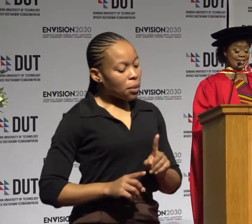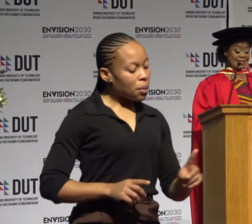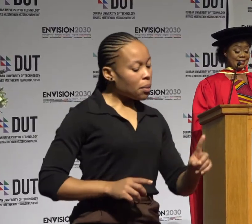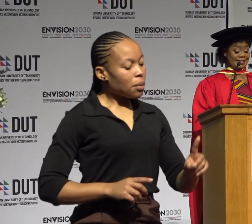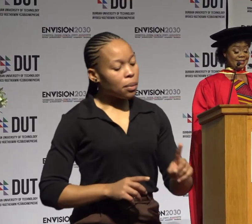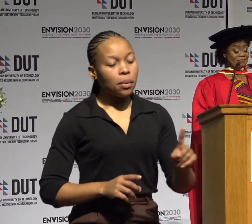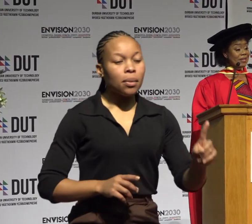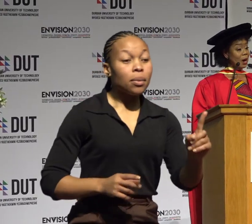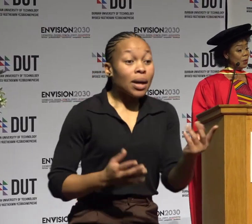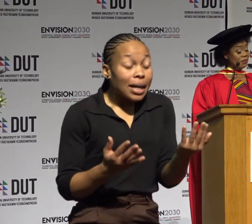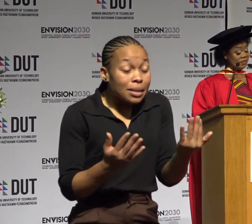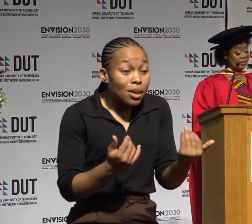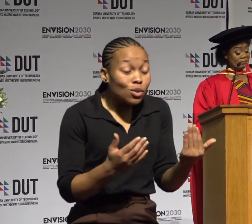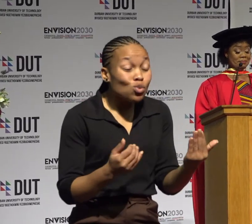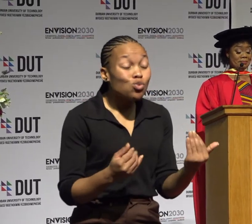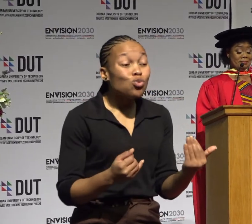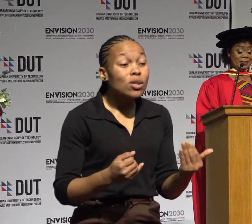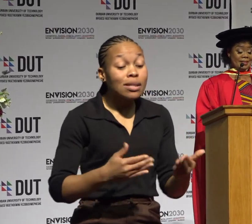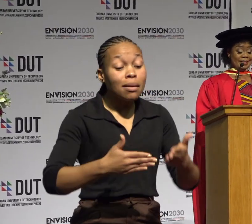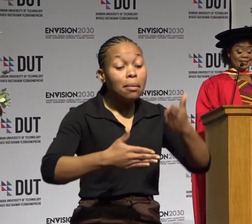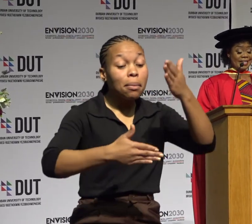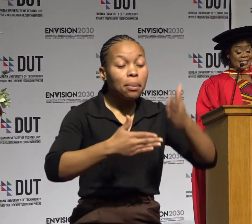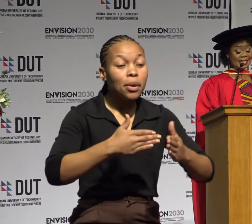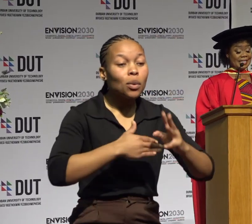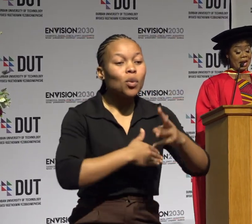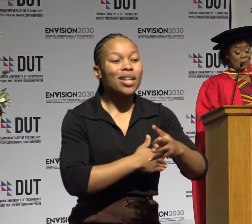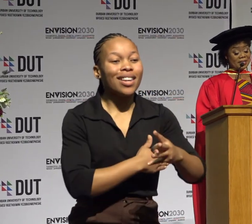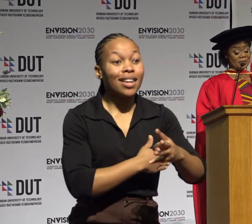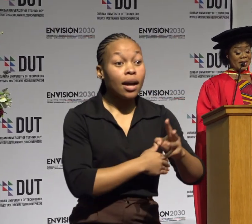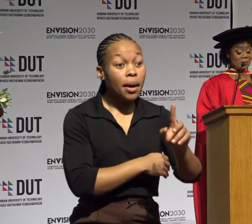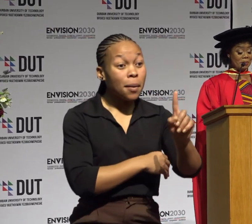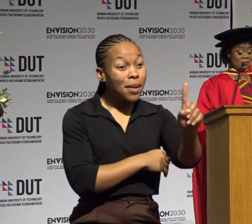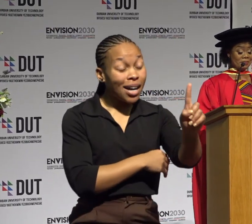peak. However, just as it